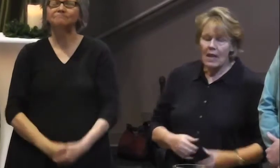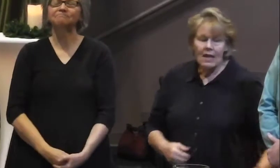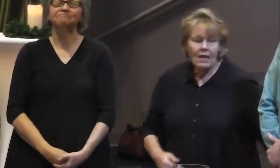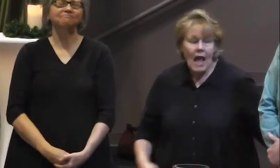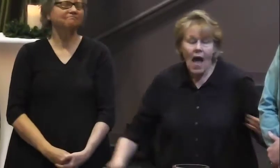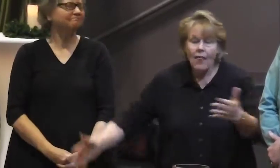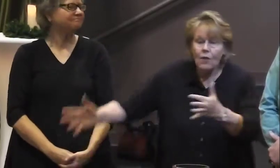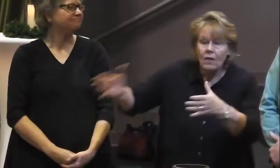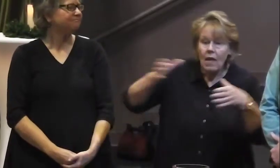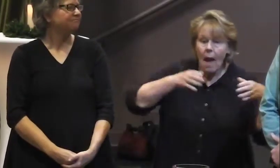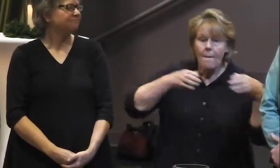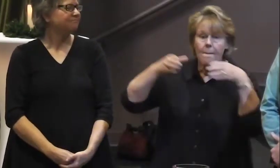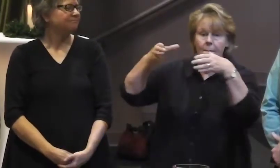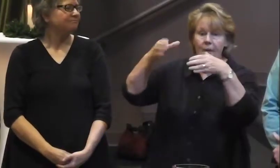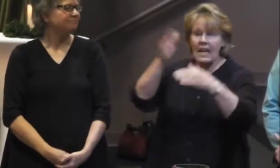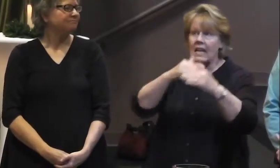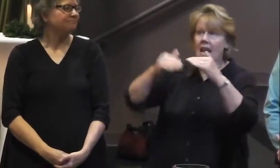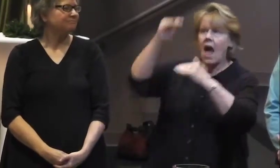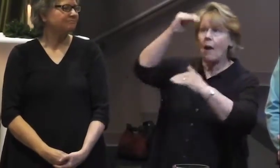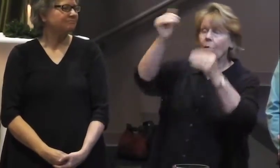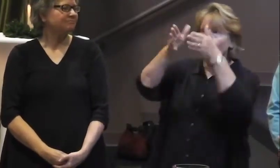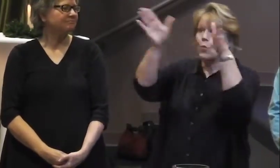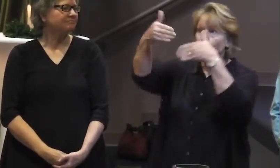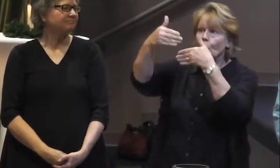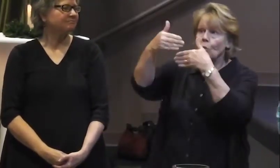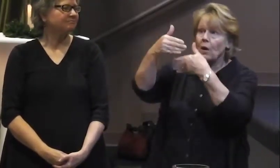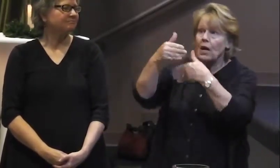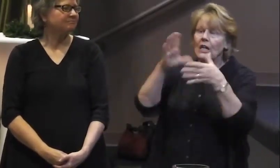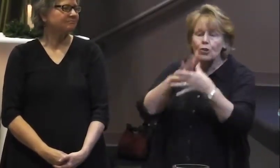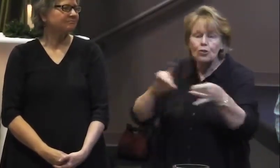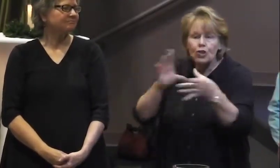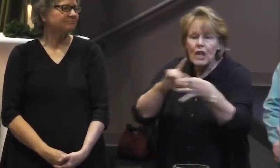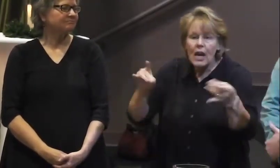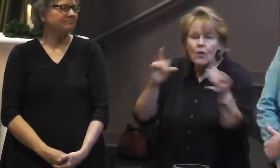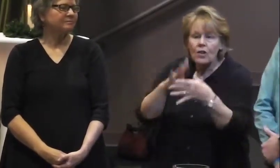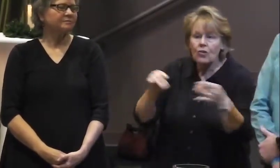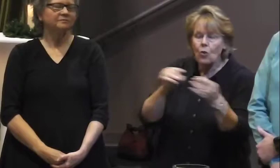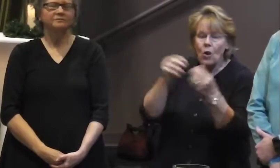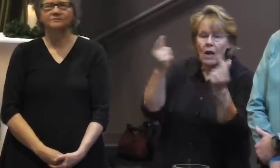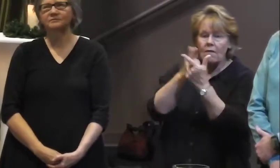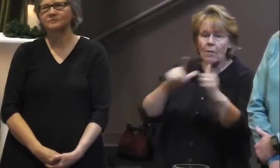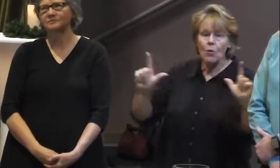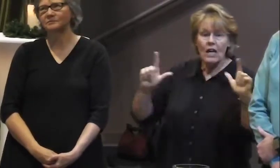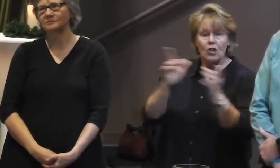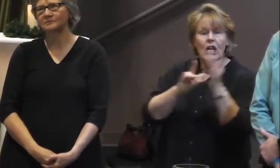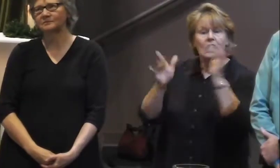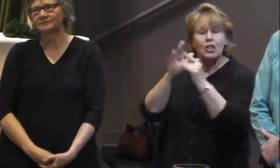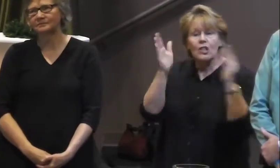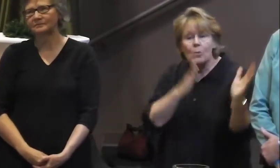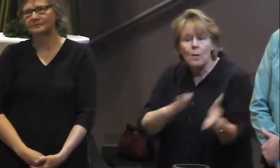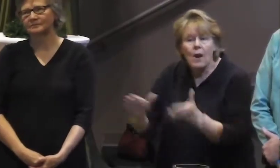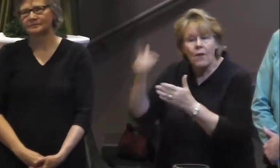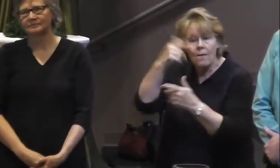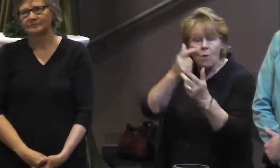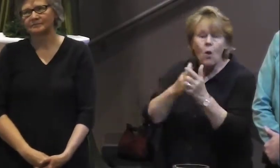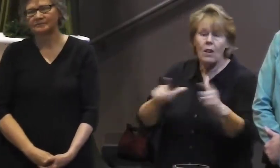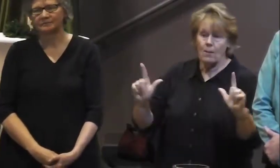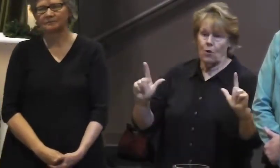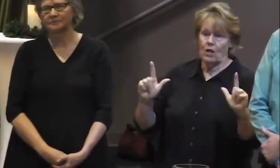Gathering them together in an upper room to share the story of liberation, Jesus prepared them for liberation. At the end of the meal,